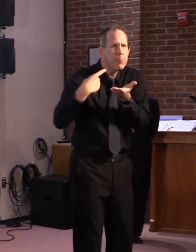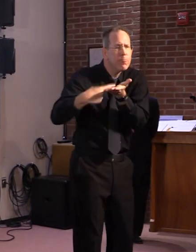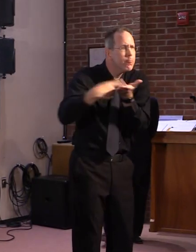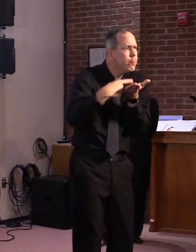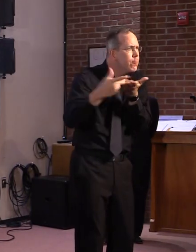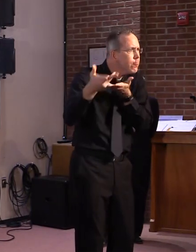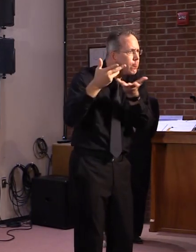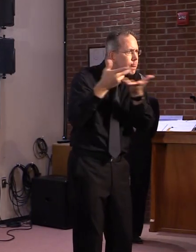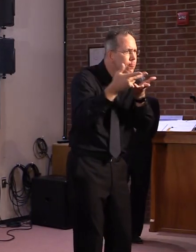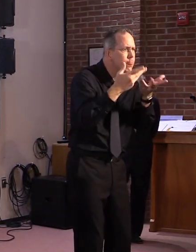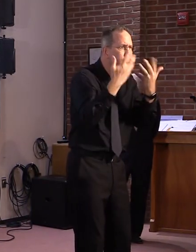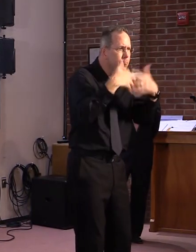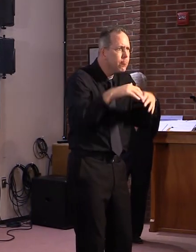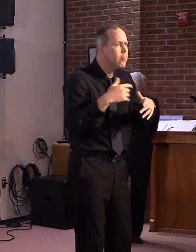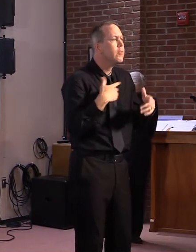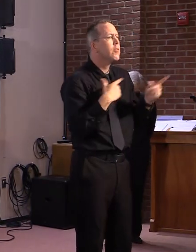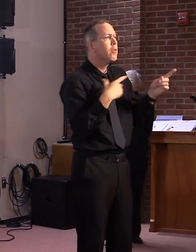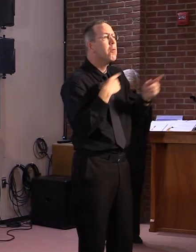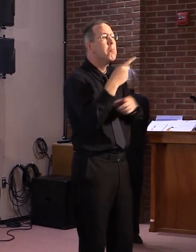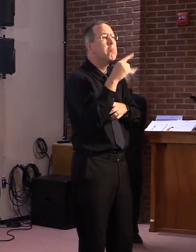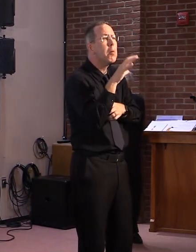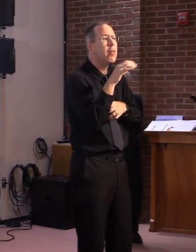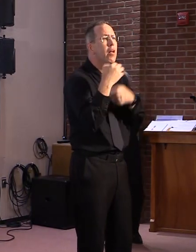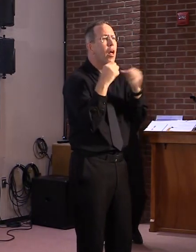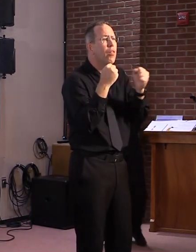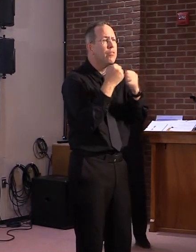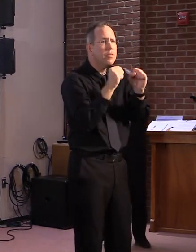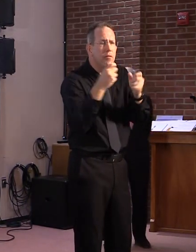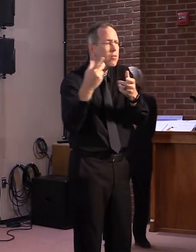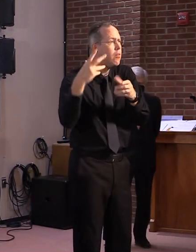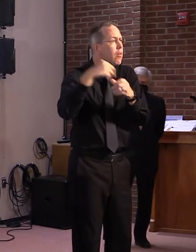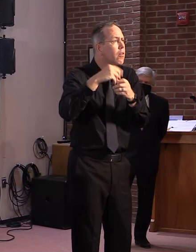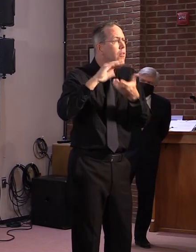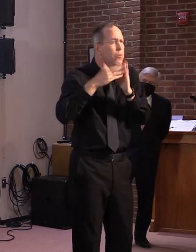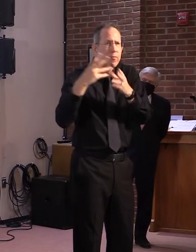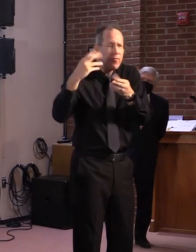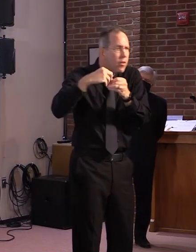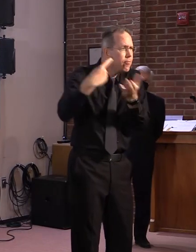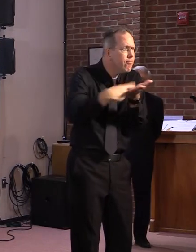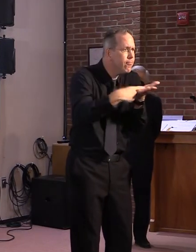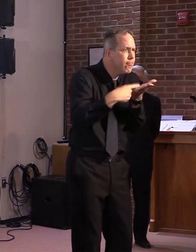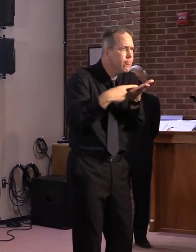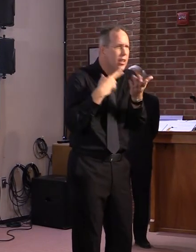guidance for reopening. I say all this because I know that with